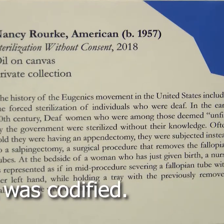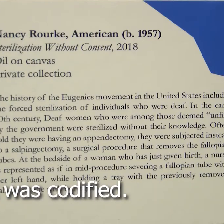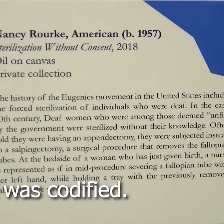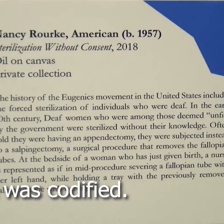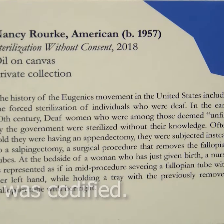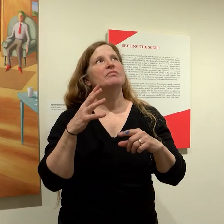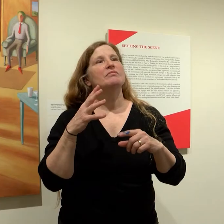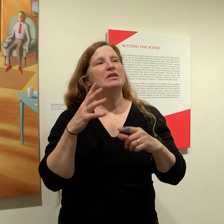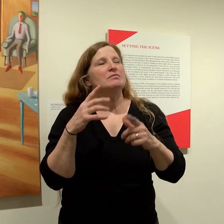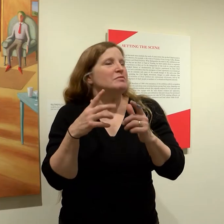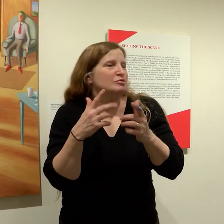CODIFIED.